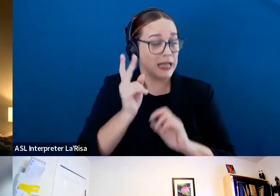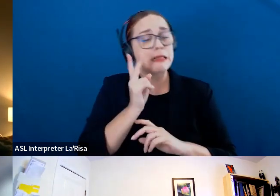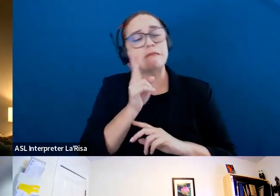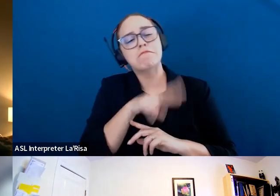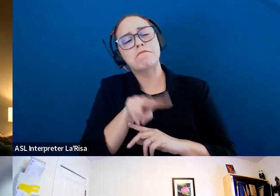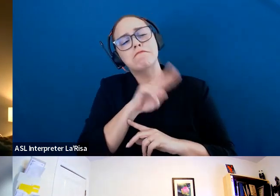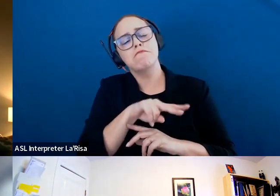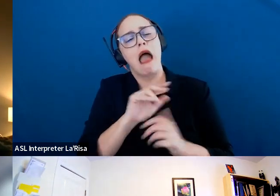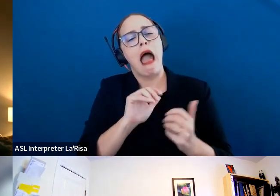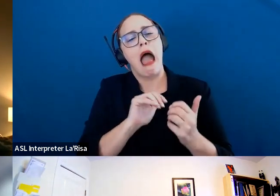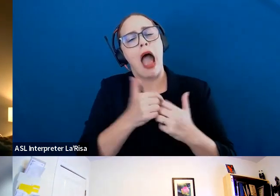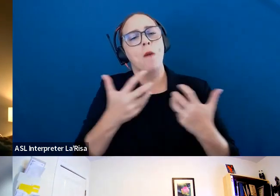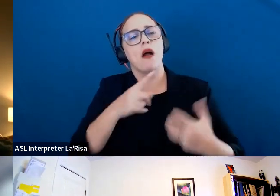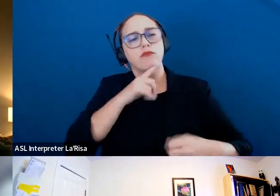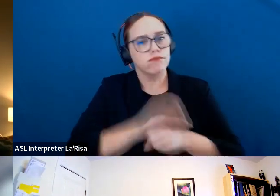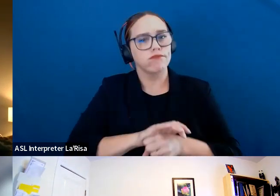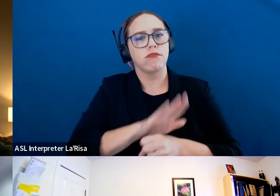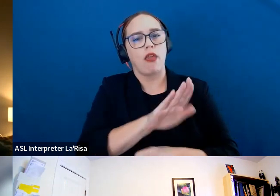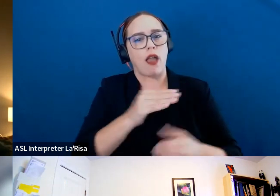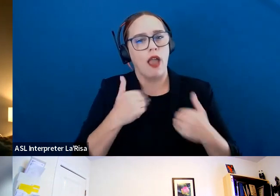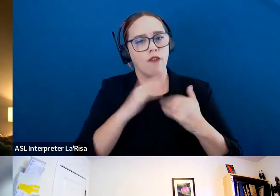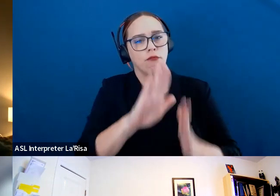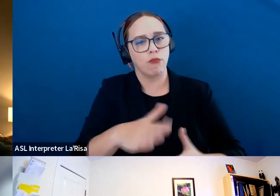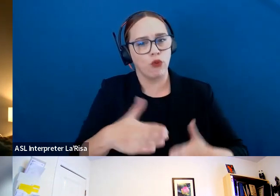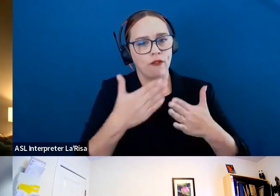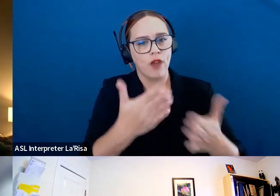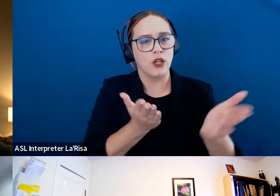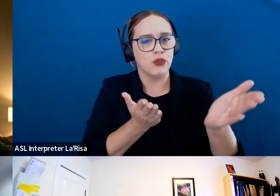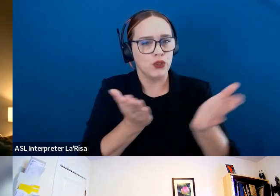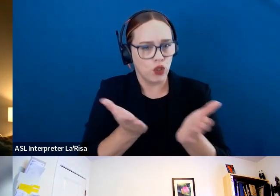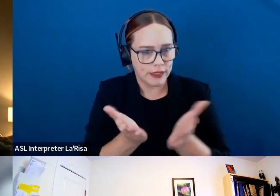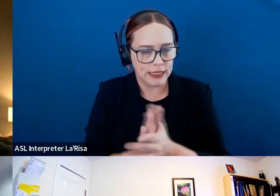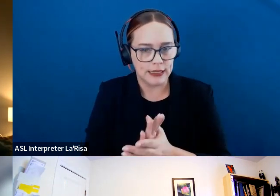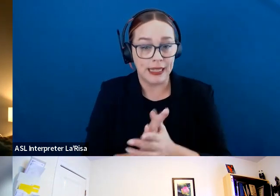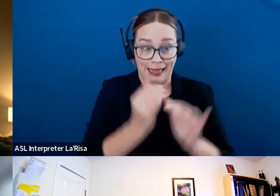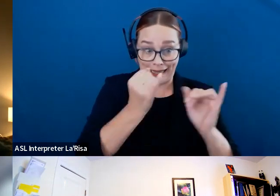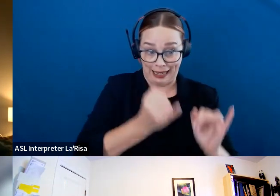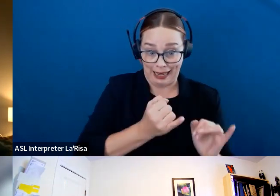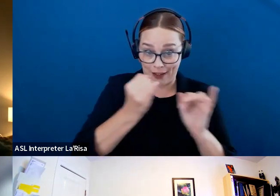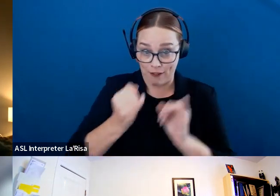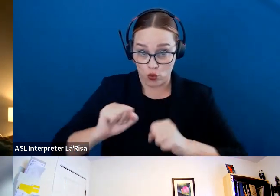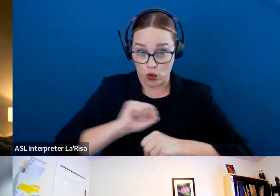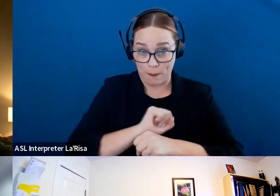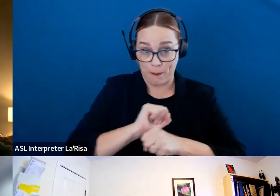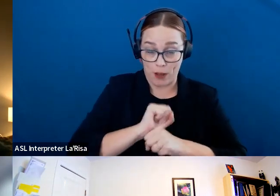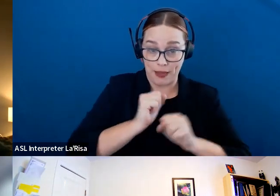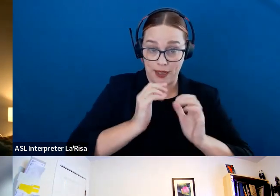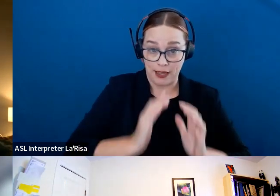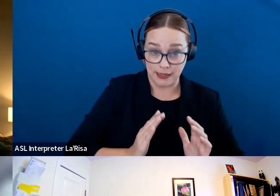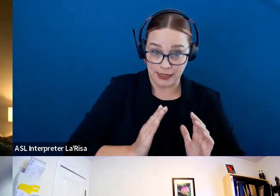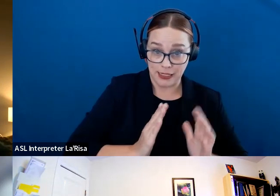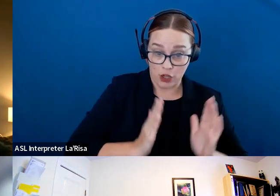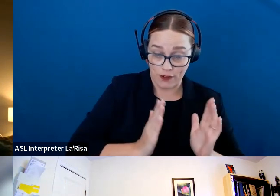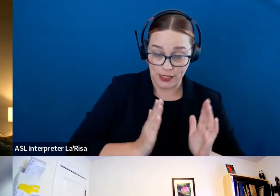is in providing employment services. And that's not only individual employment services, but also employment